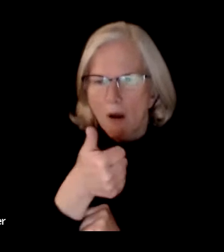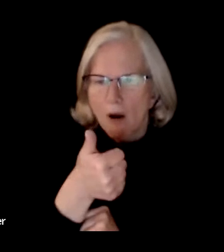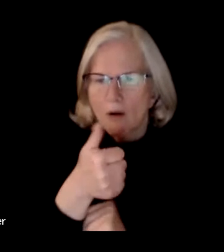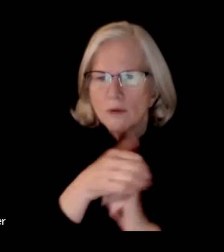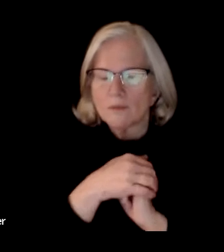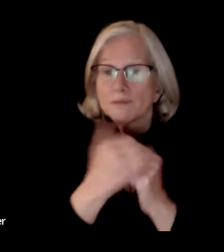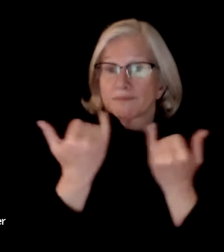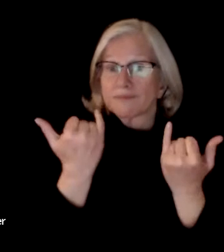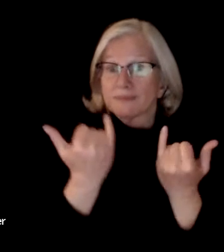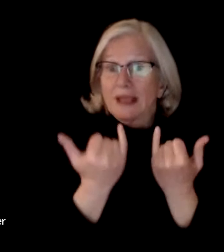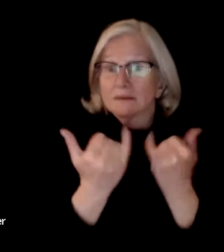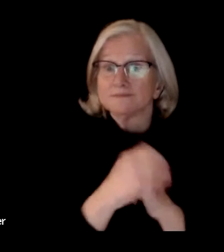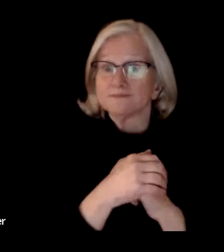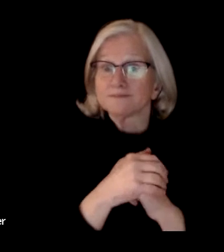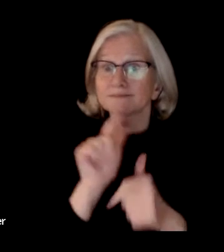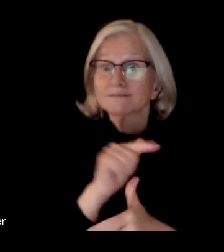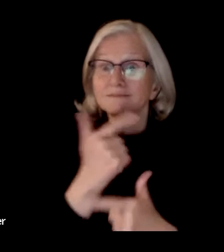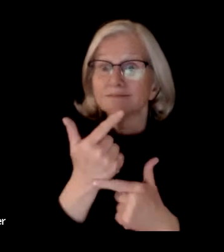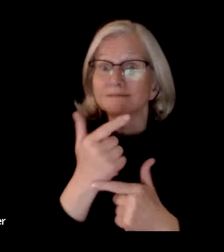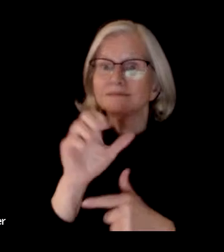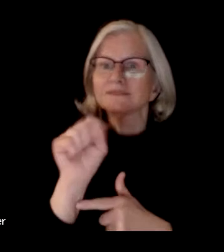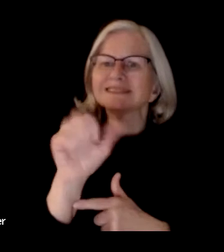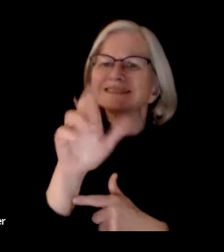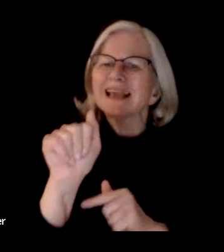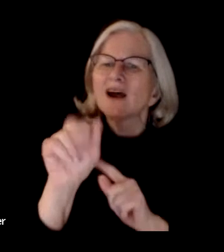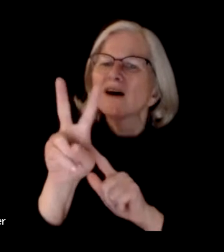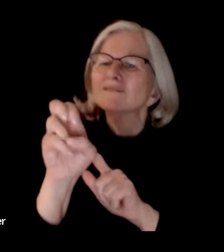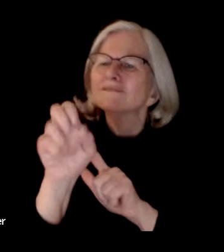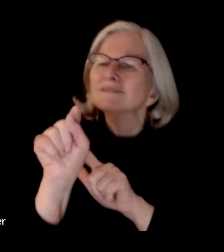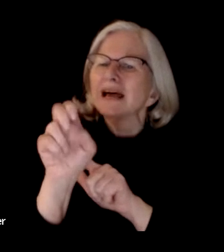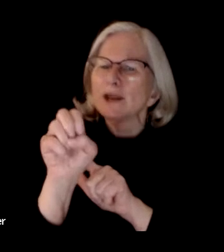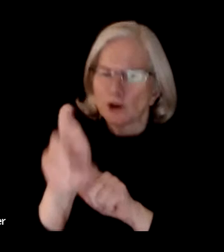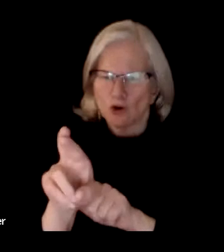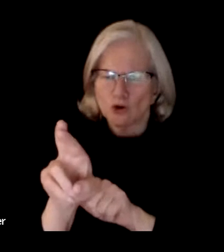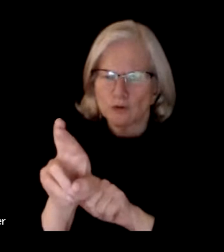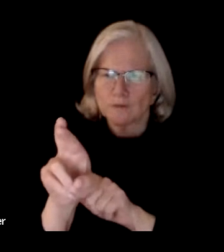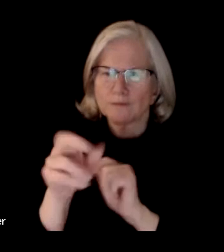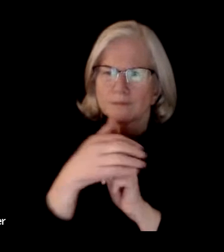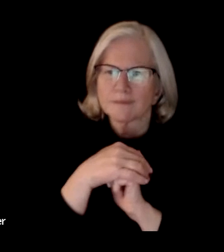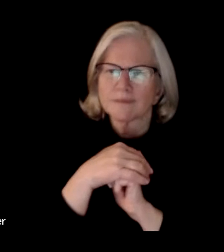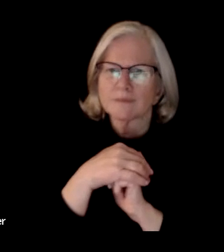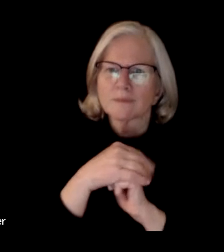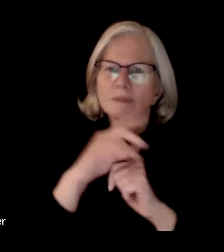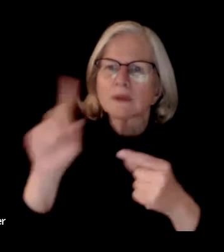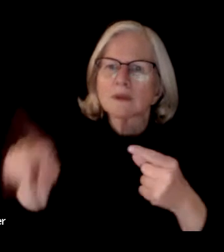it over to Sarah Vedder to talk about the UK variant.